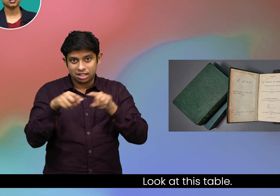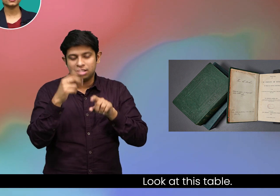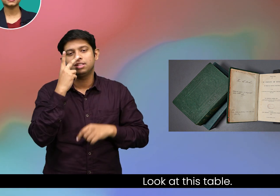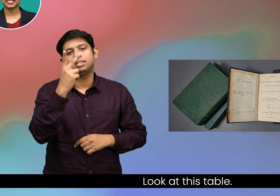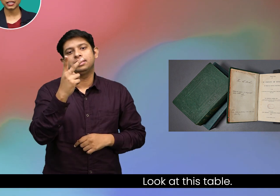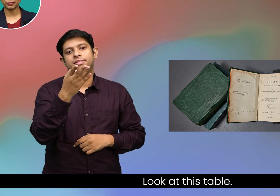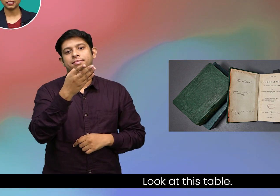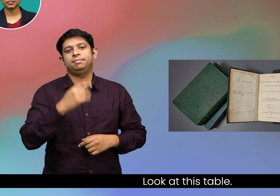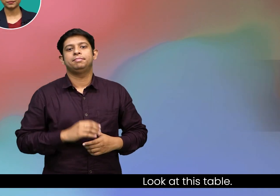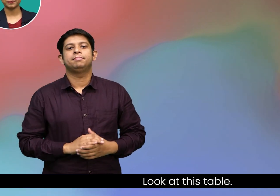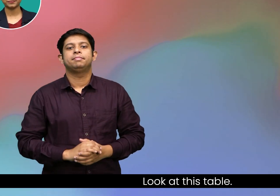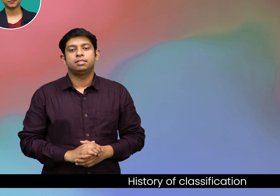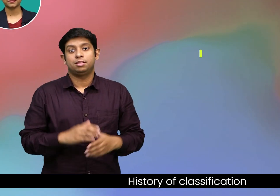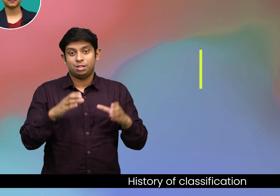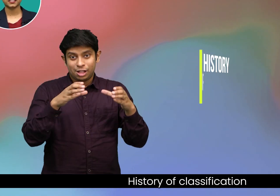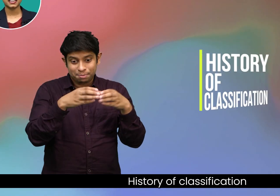Look at this table.